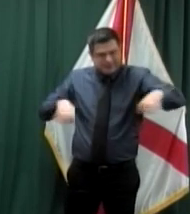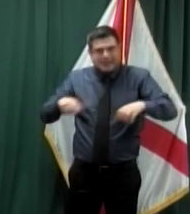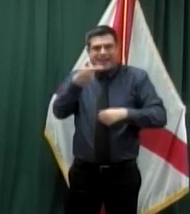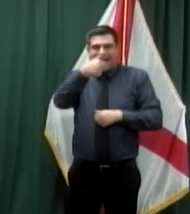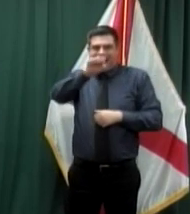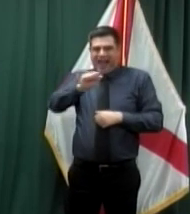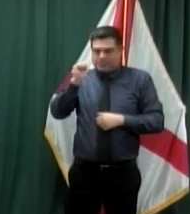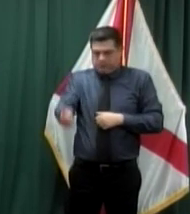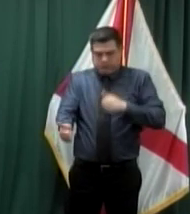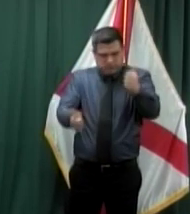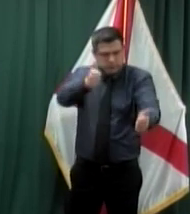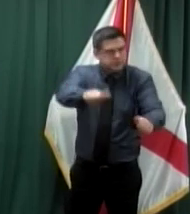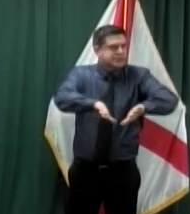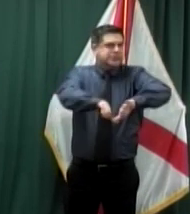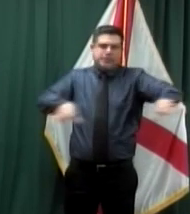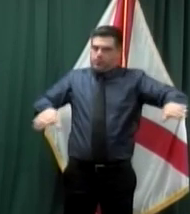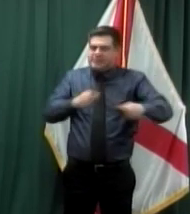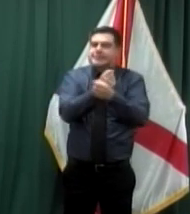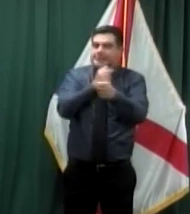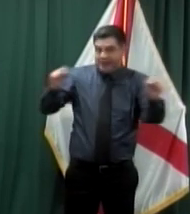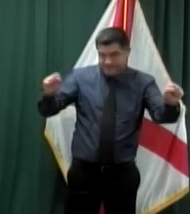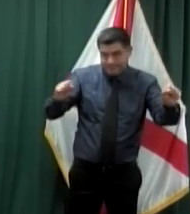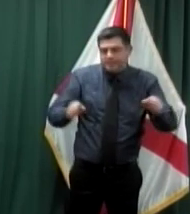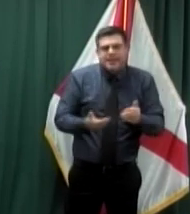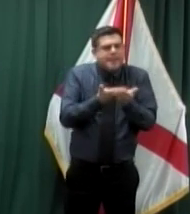in contact with the structure.